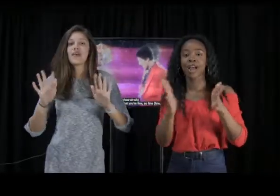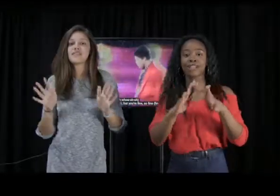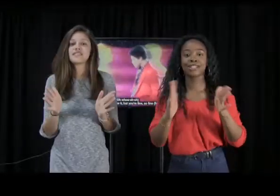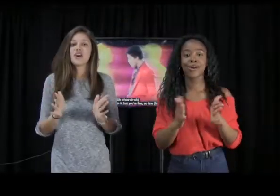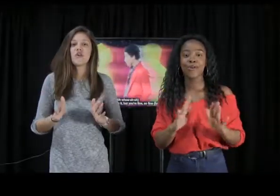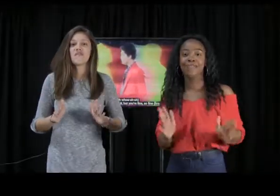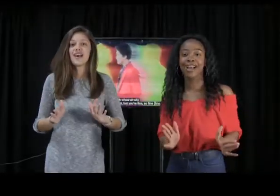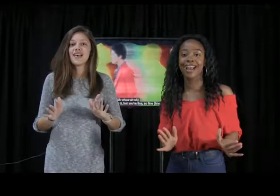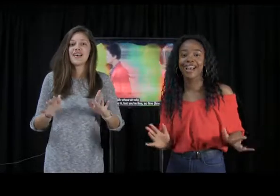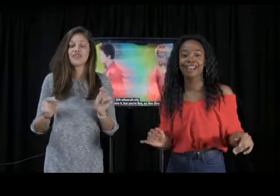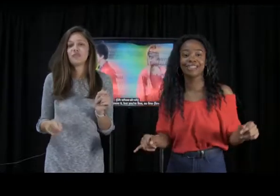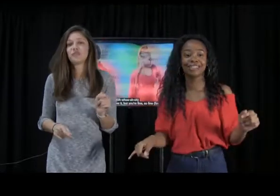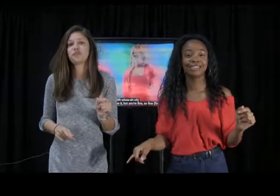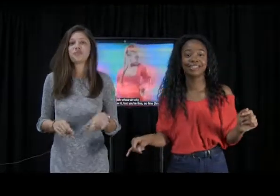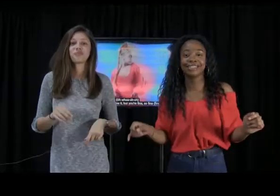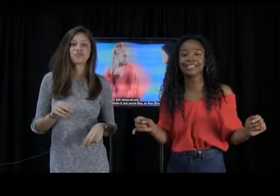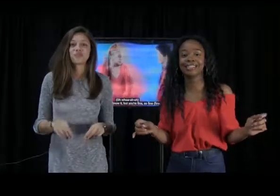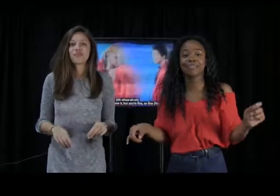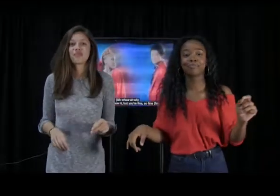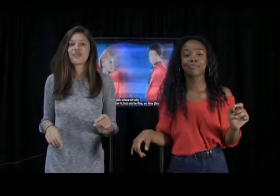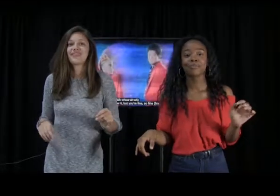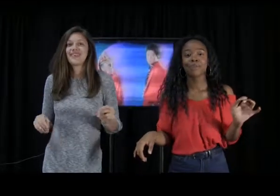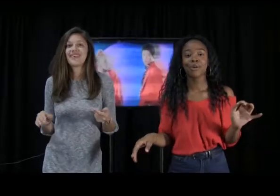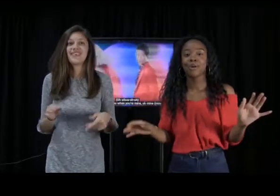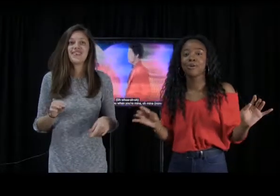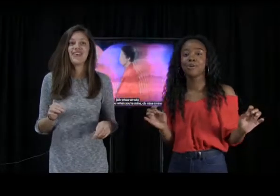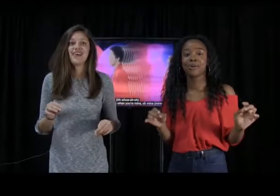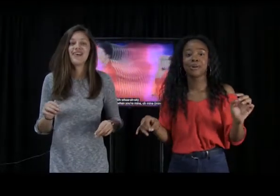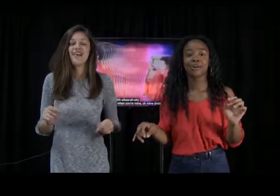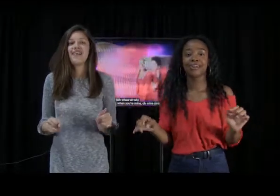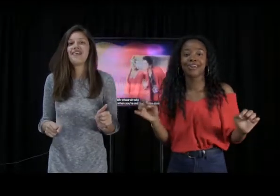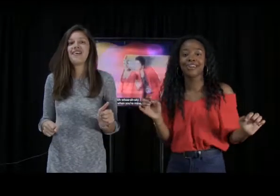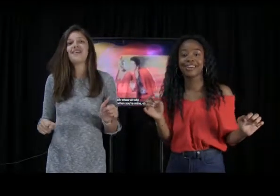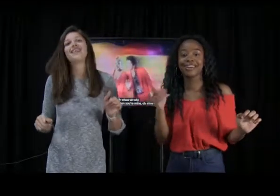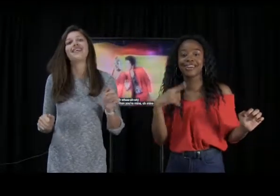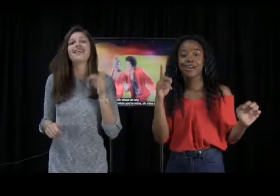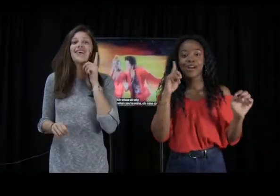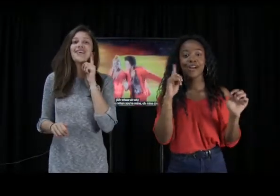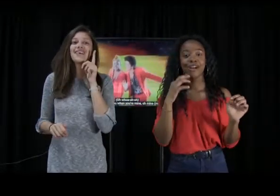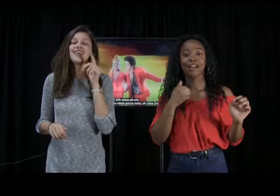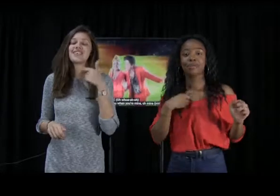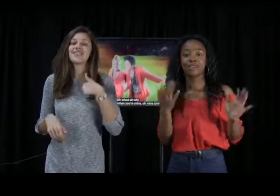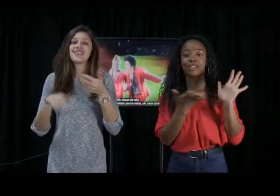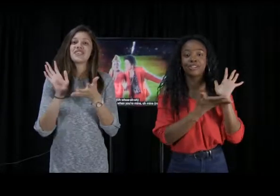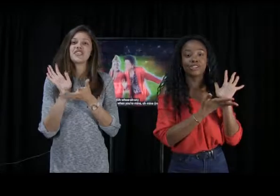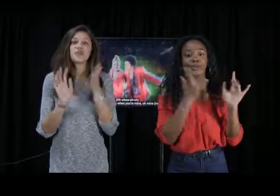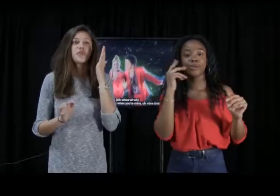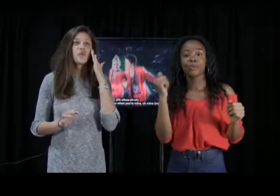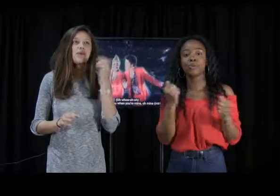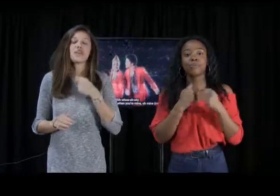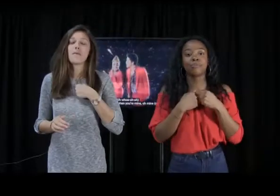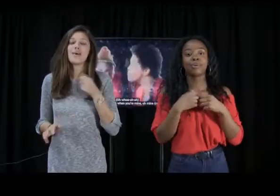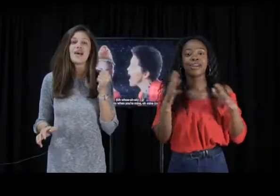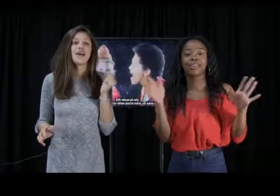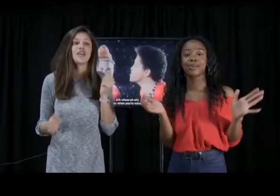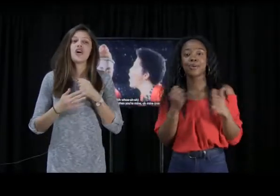You're fine, so fine. Fine, so fine. Ooh, oh, oh, girl, I'm gonna show you